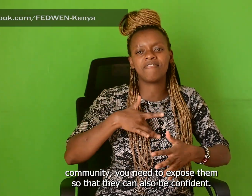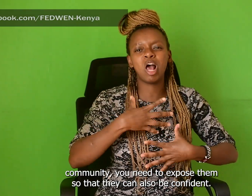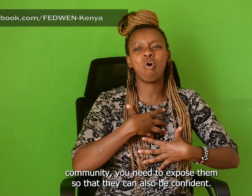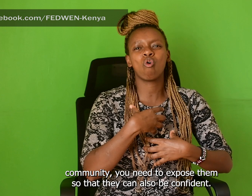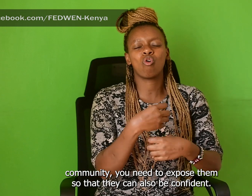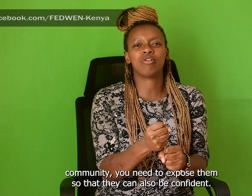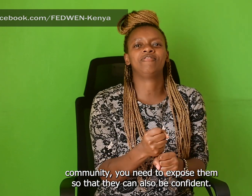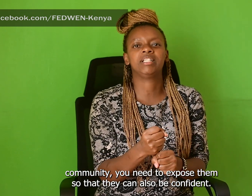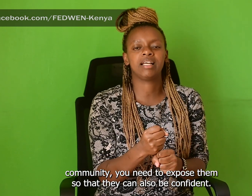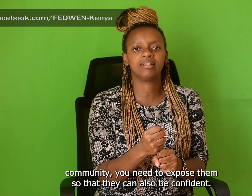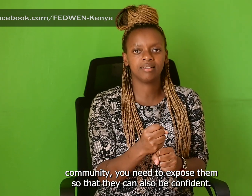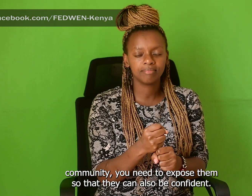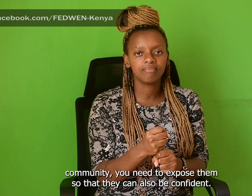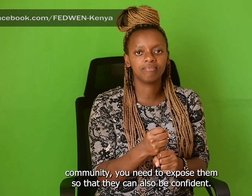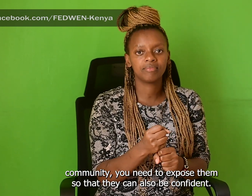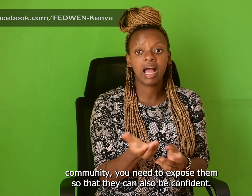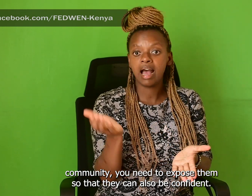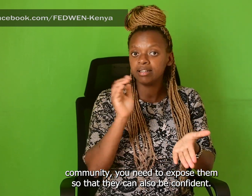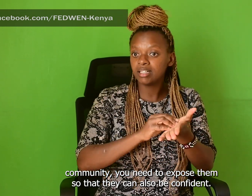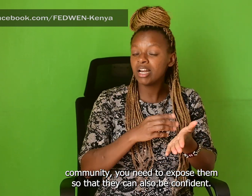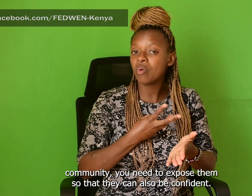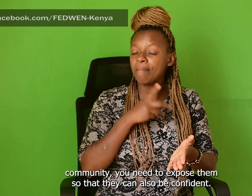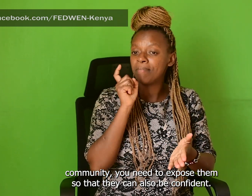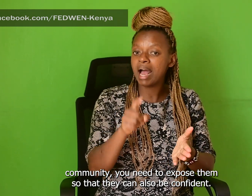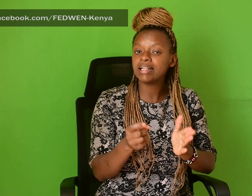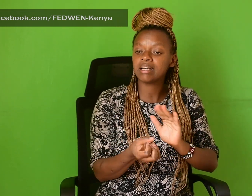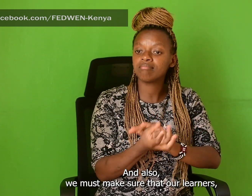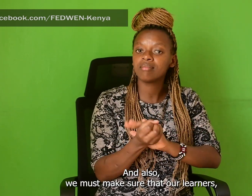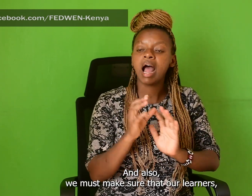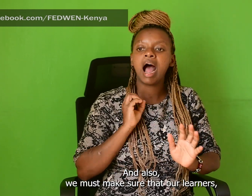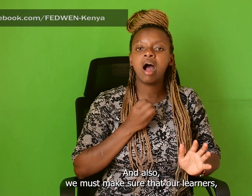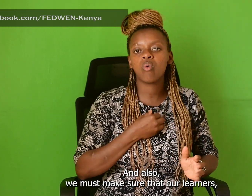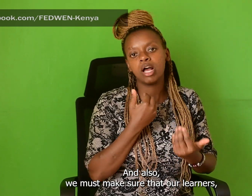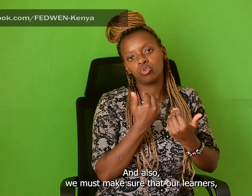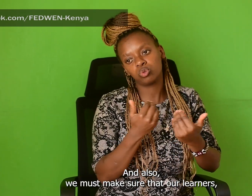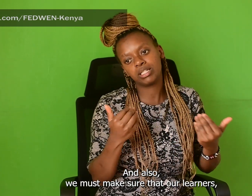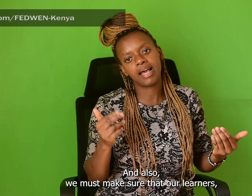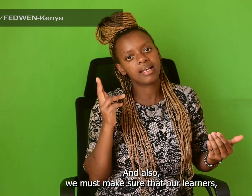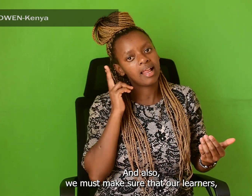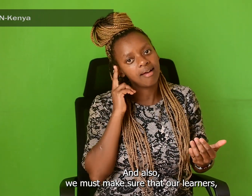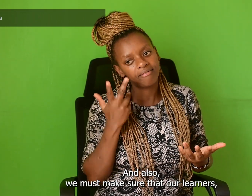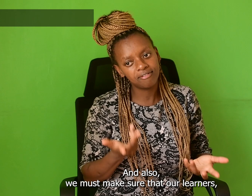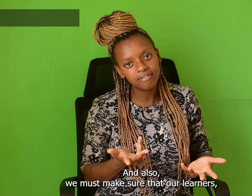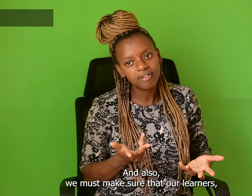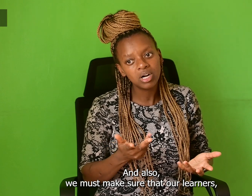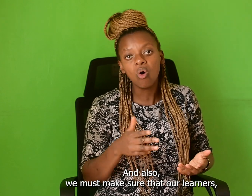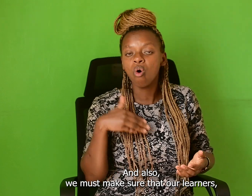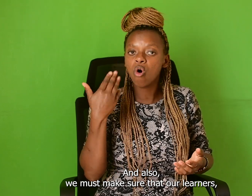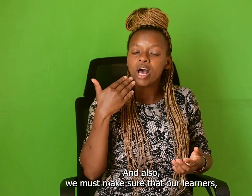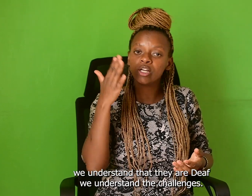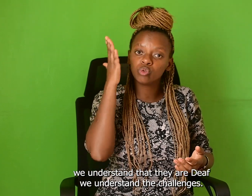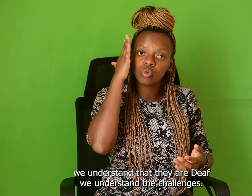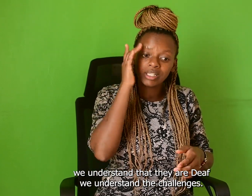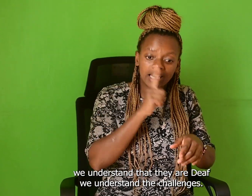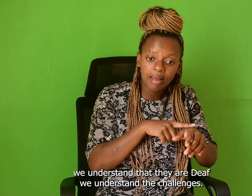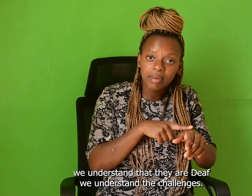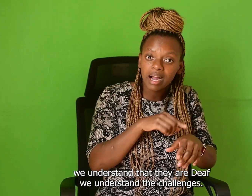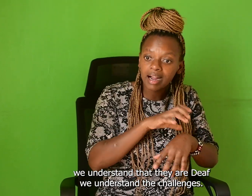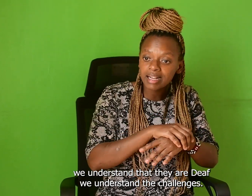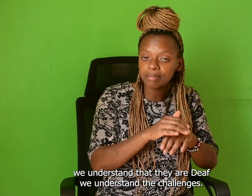to expose them so that they can also build their confidence. And also, we must make sure that our learners, we understand they're deaf, we